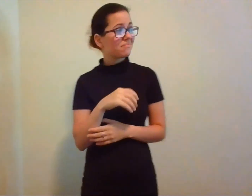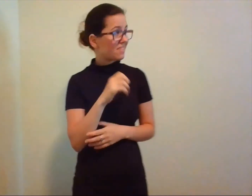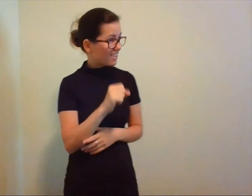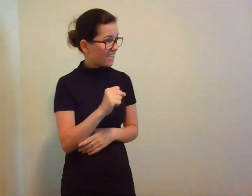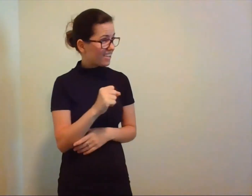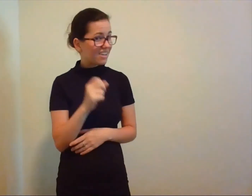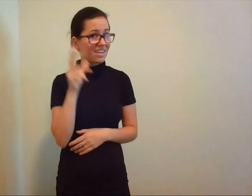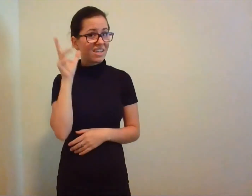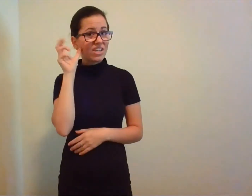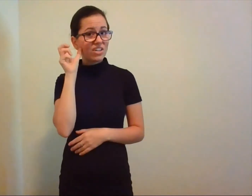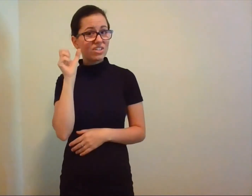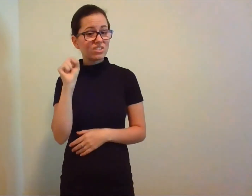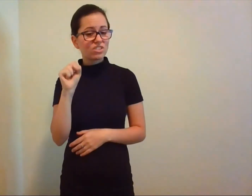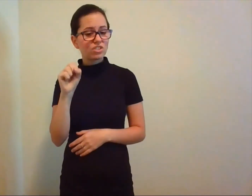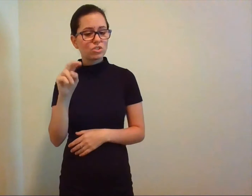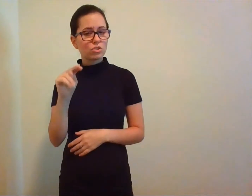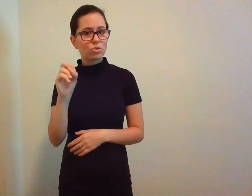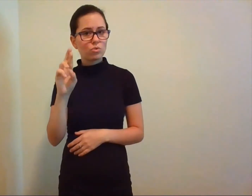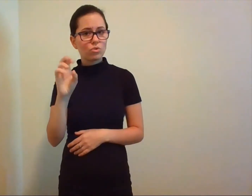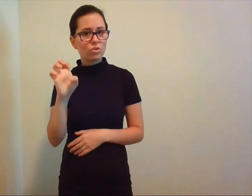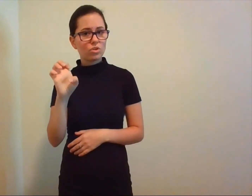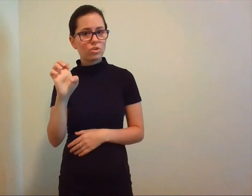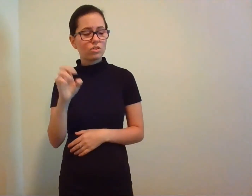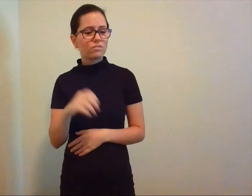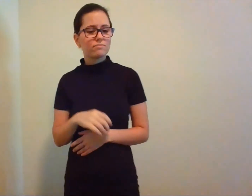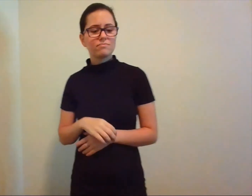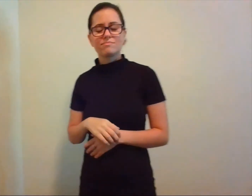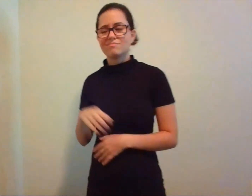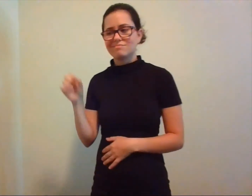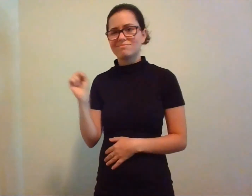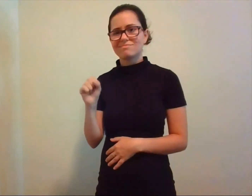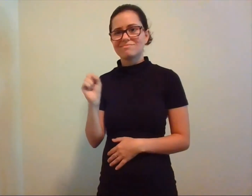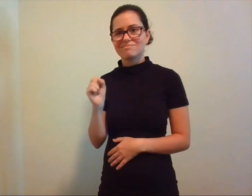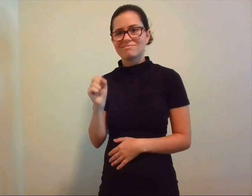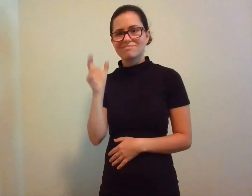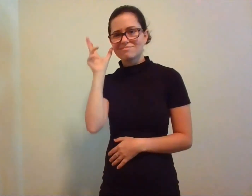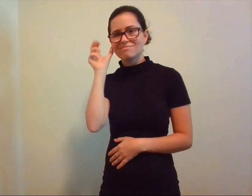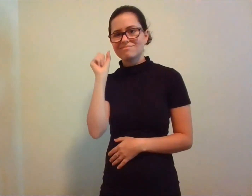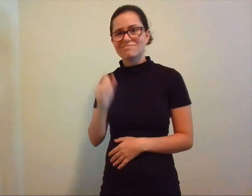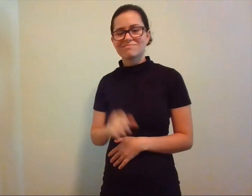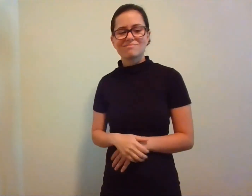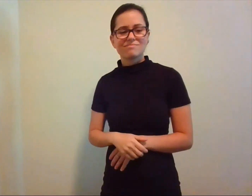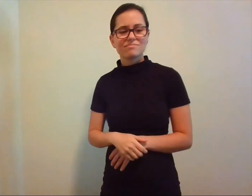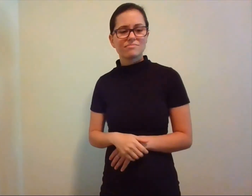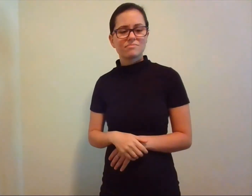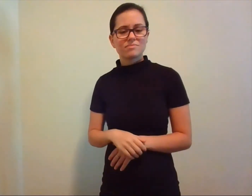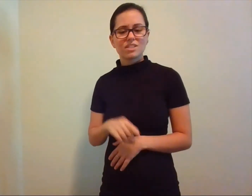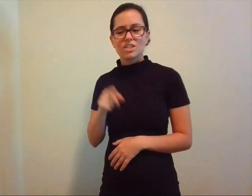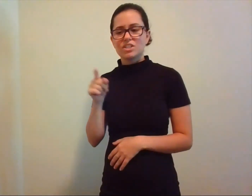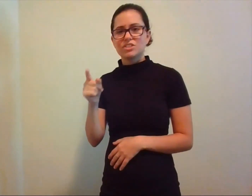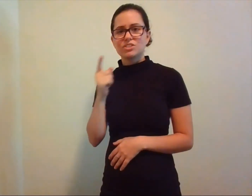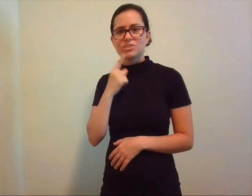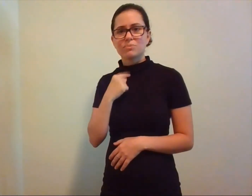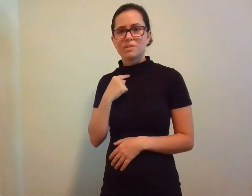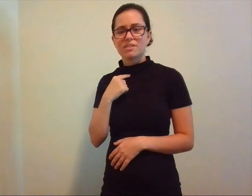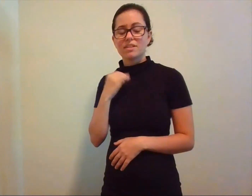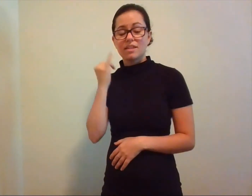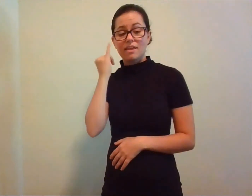massage. There's not enough pain? Just towards the end of it. She told me before we went in, she said, if I fall asleep and start snoring,